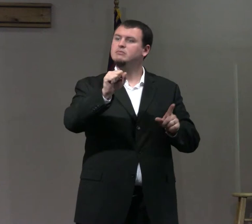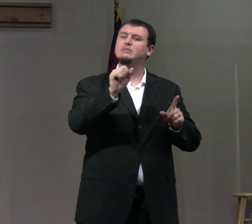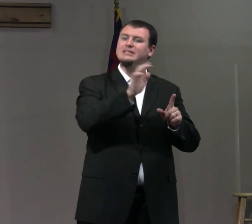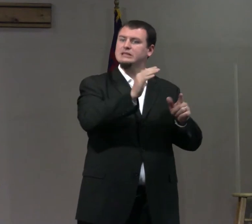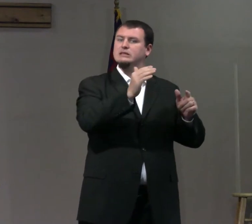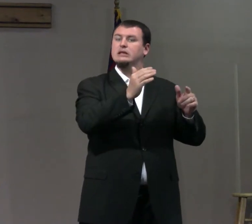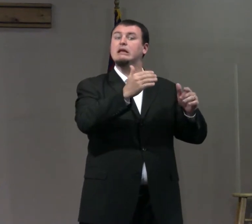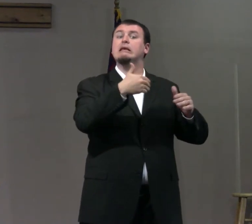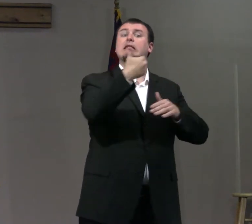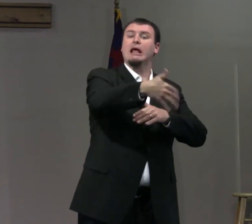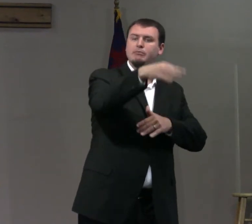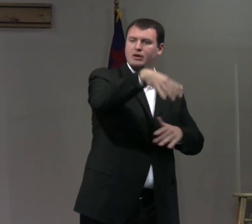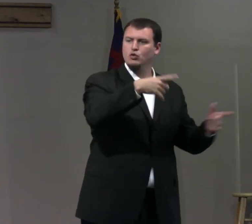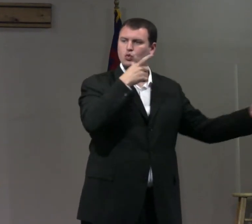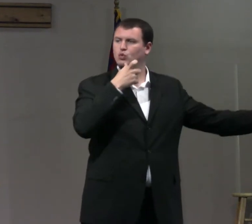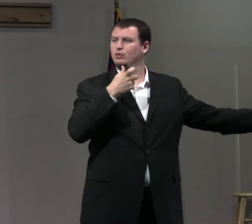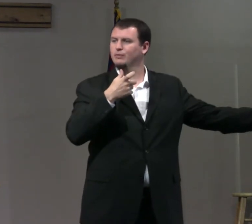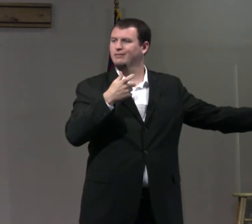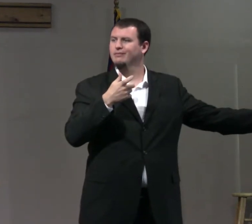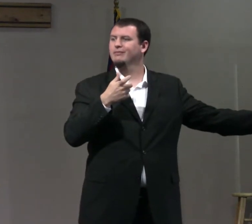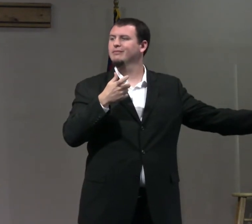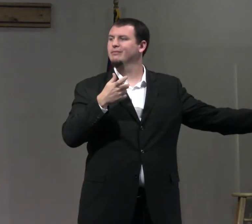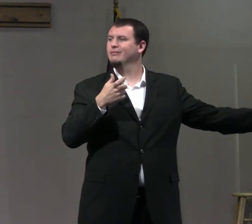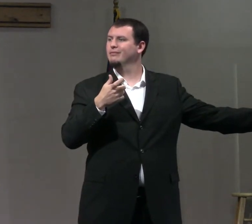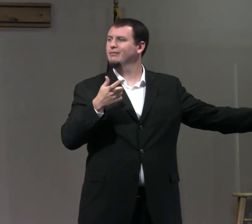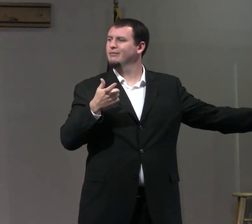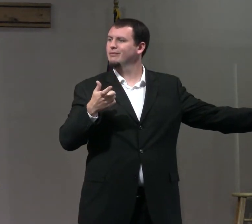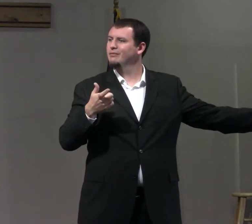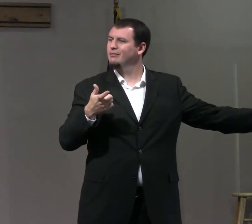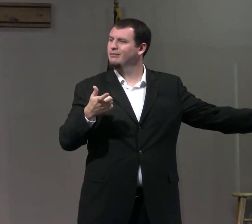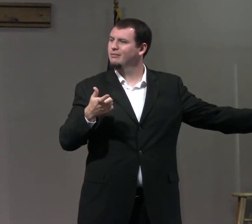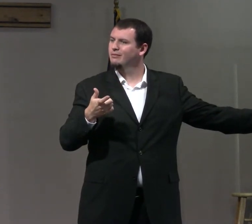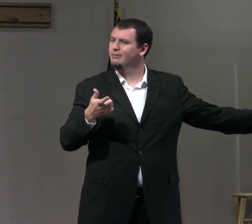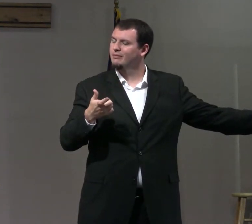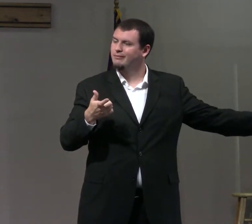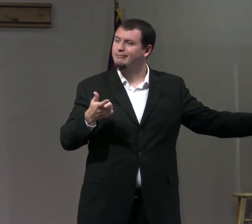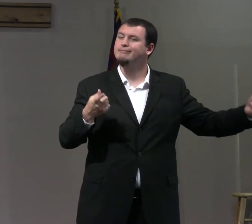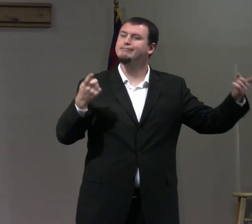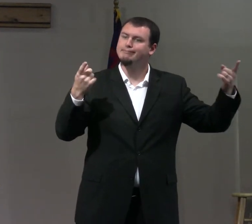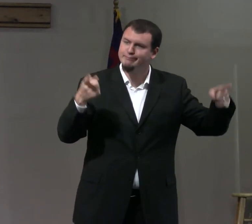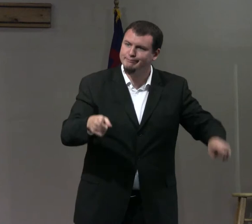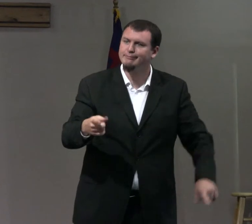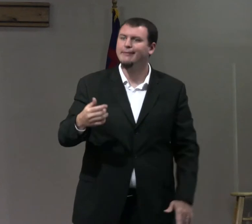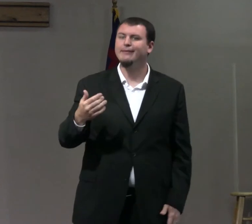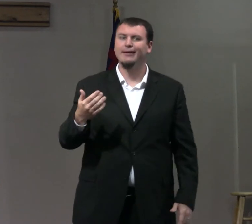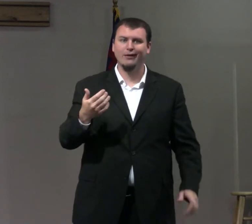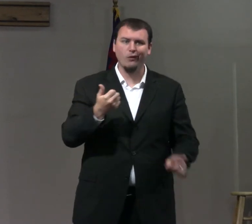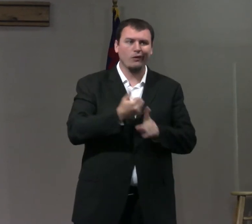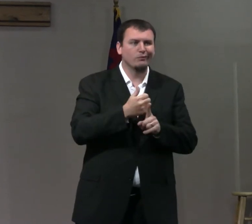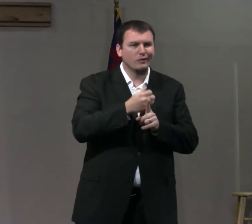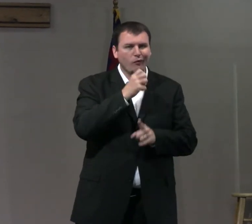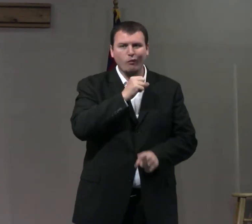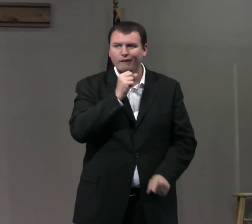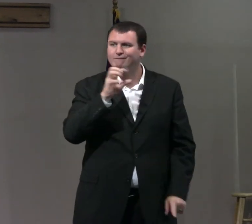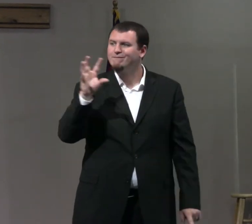Jack Hiles. After Jack Hiles, this is the man that became the pastor of that church.